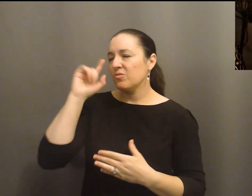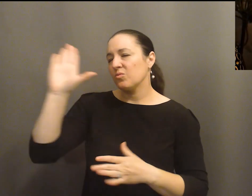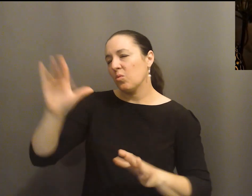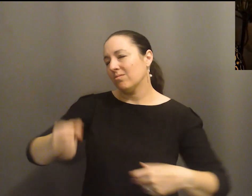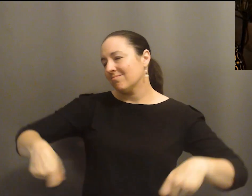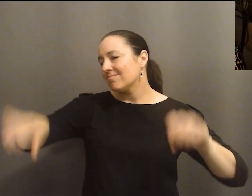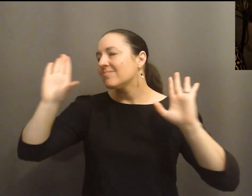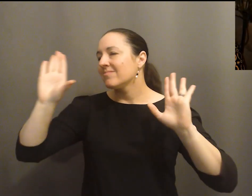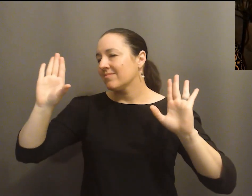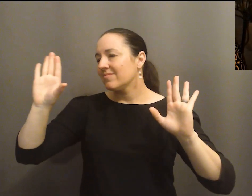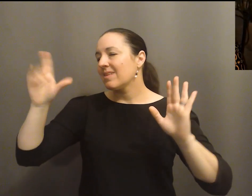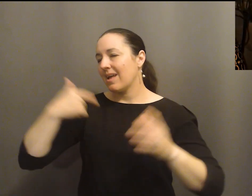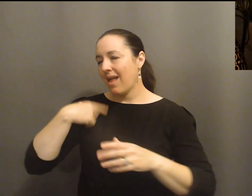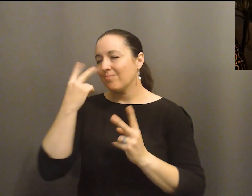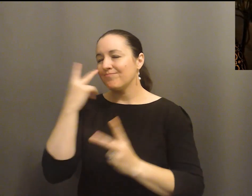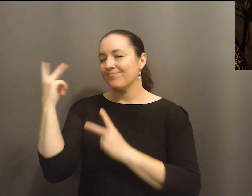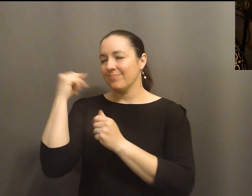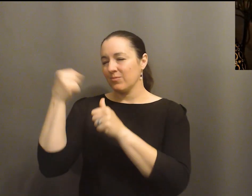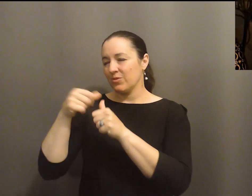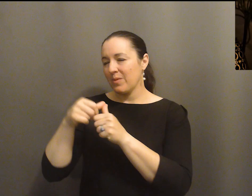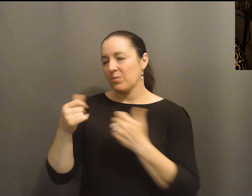And I remember the price Right now